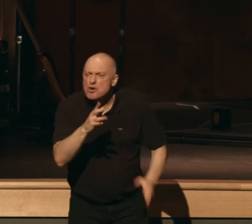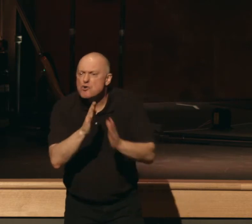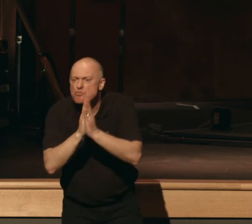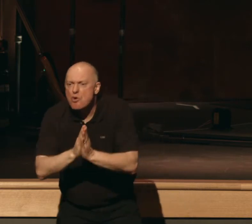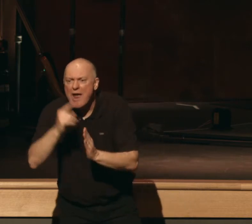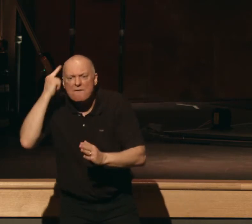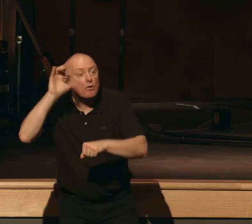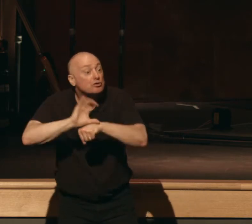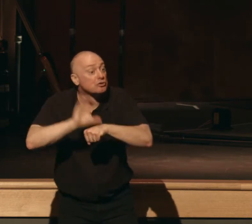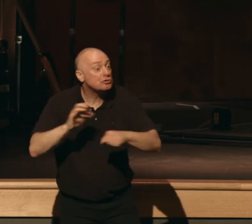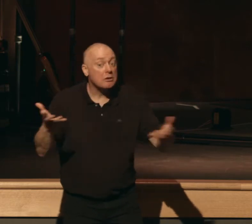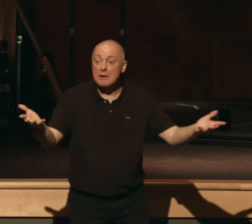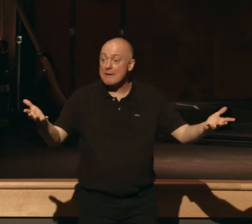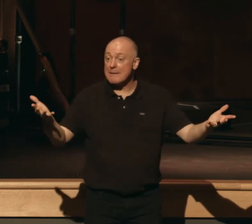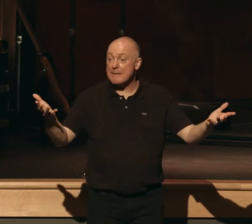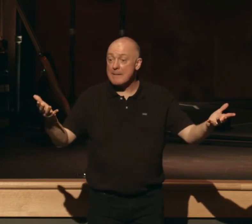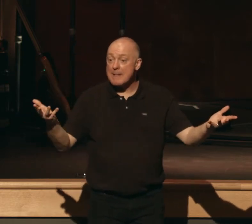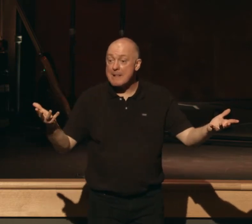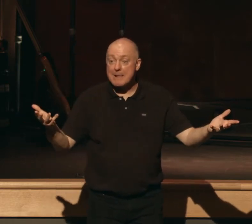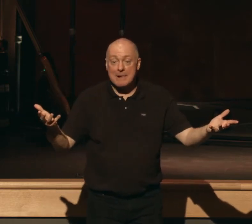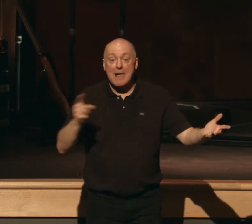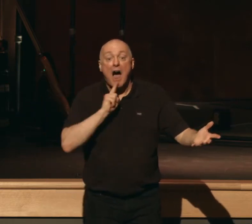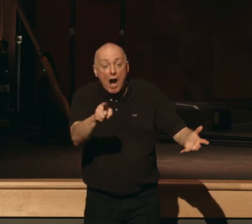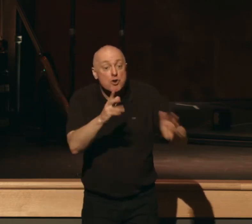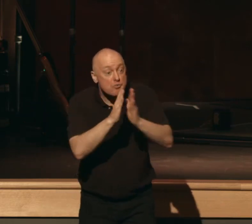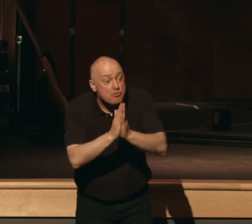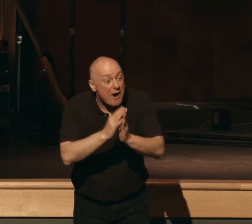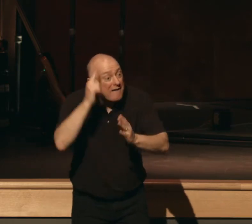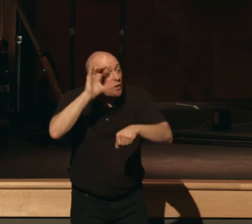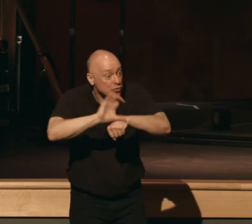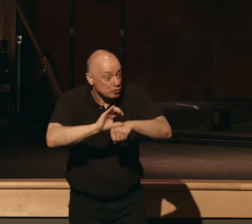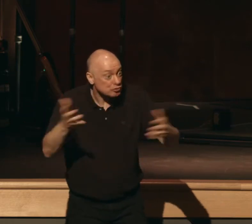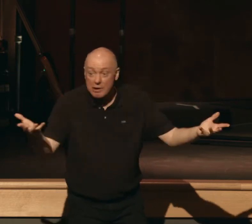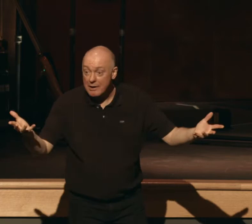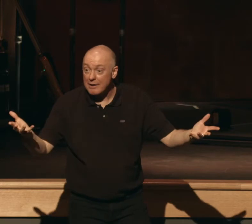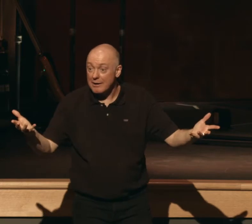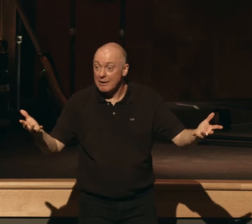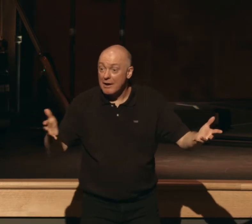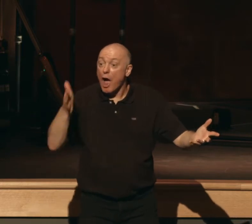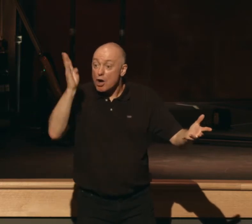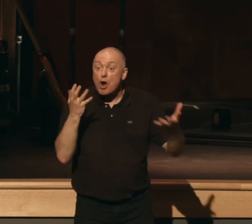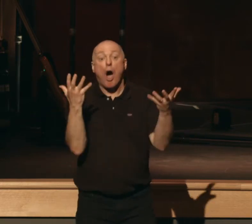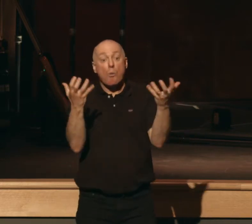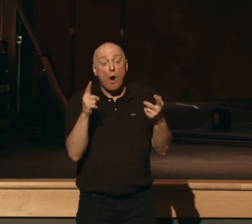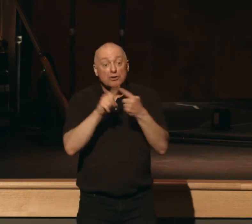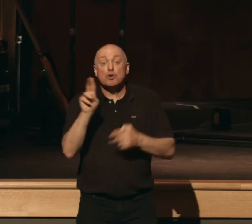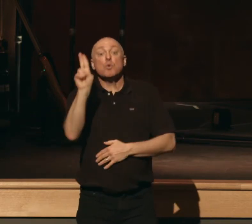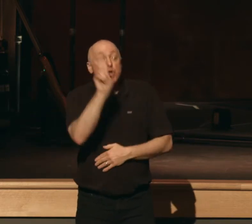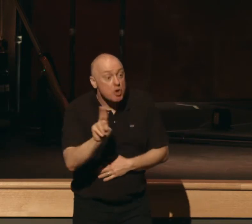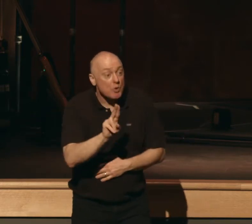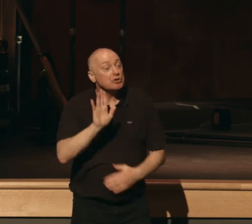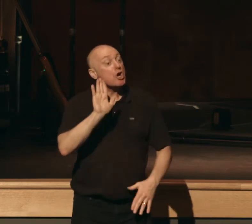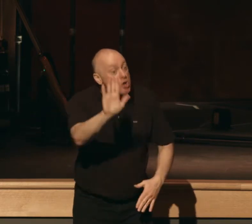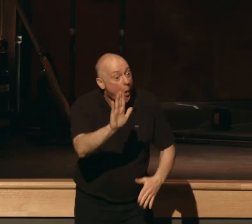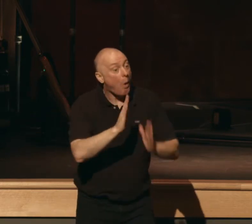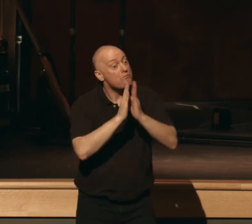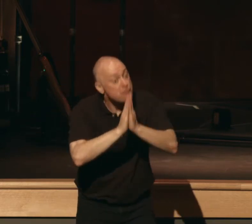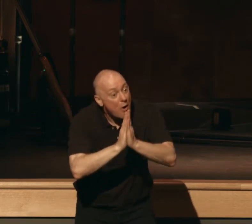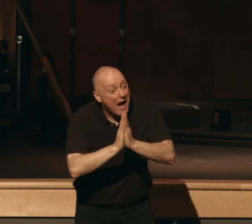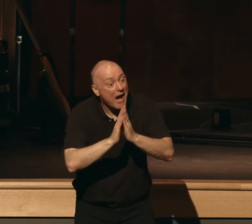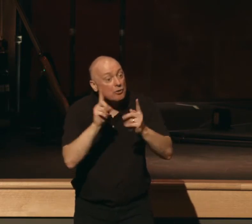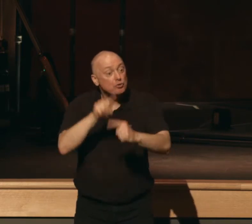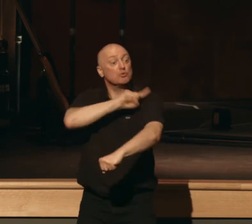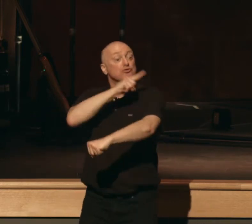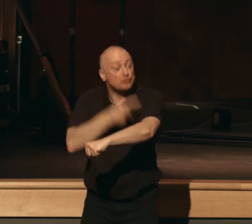praying for the church? Are you praying for the church? Because God wants to use your prayers